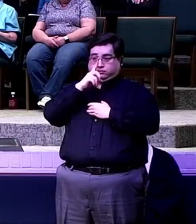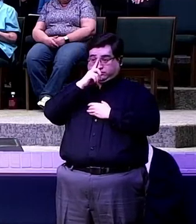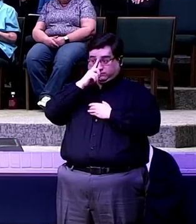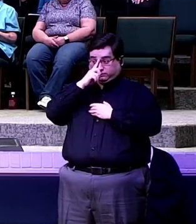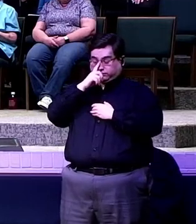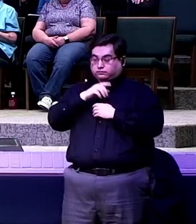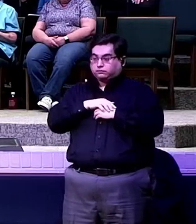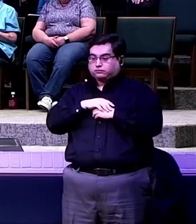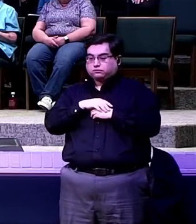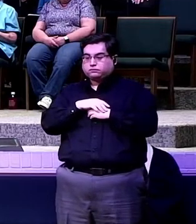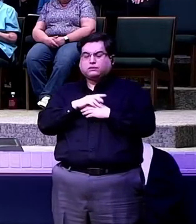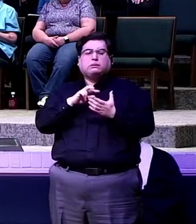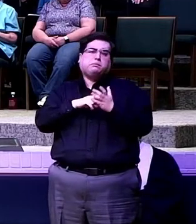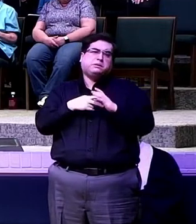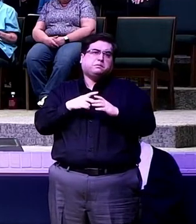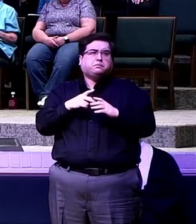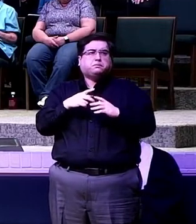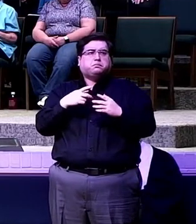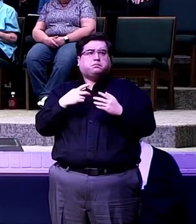It's freedom.